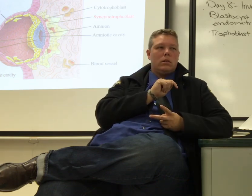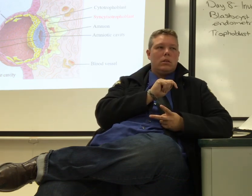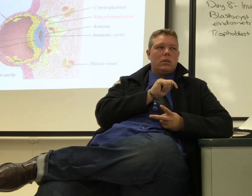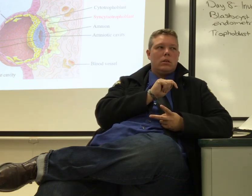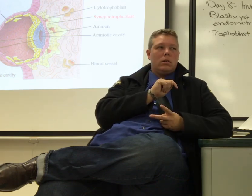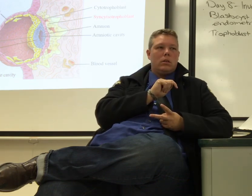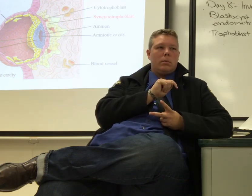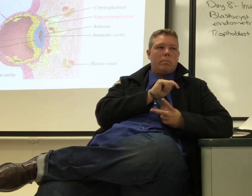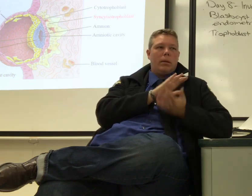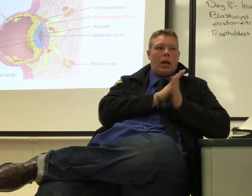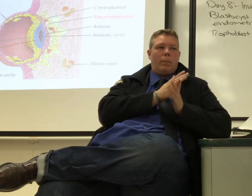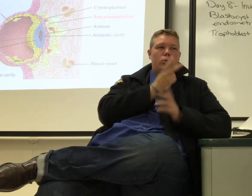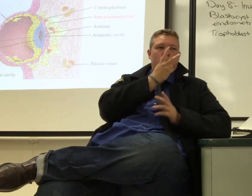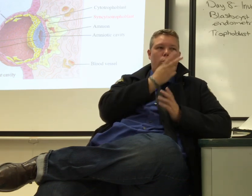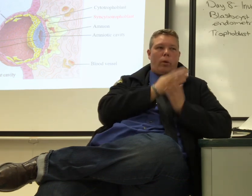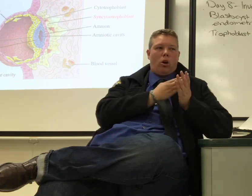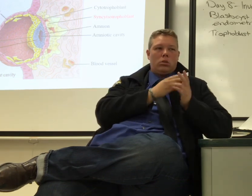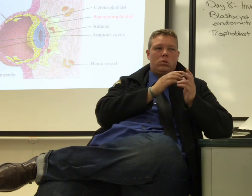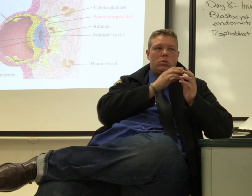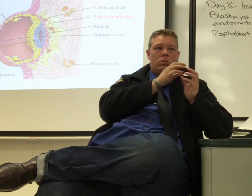into two parts.